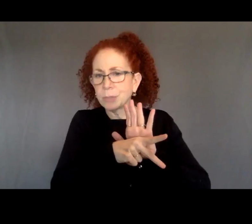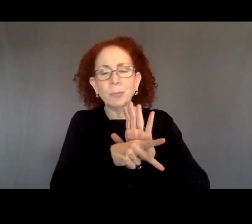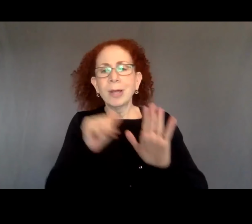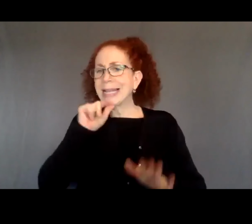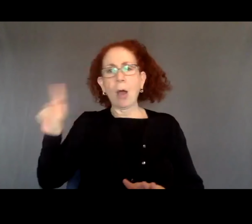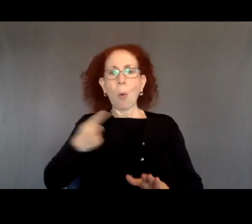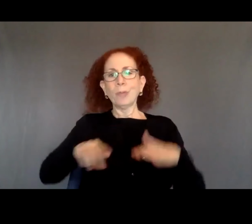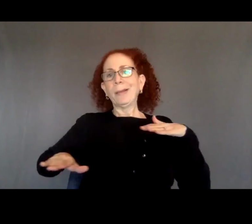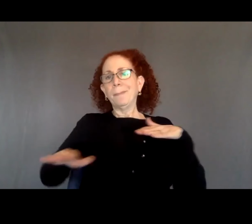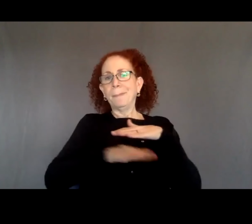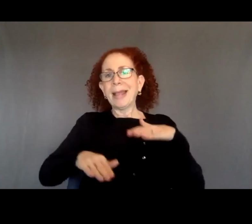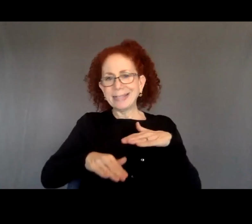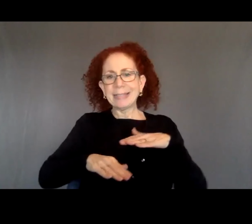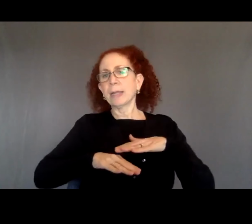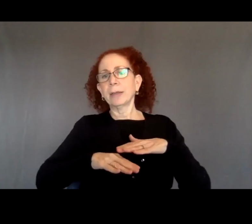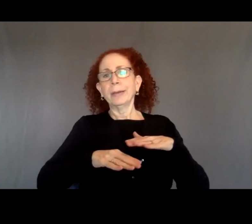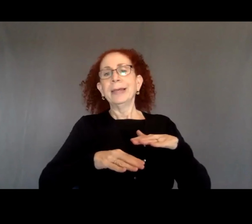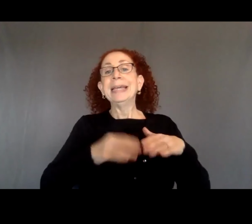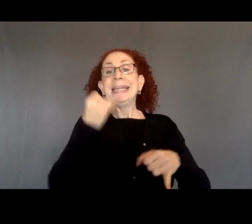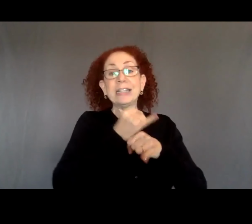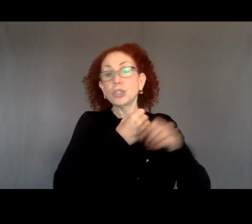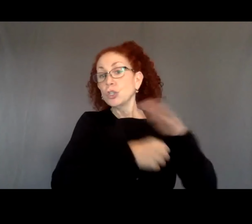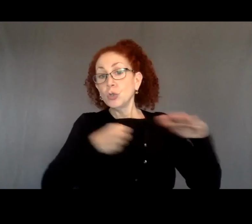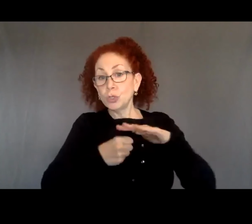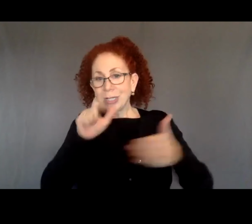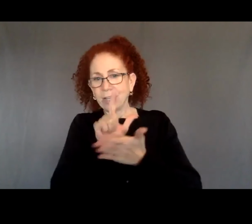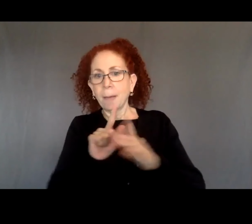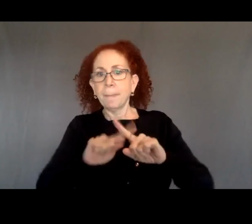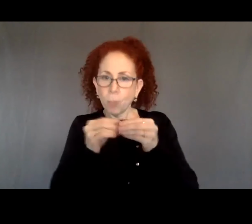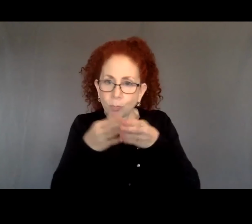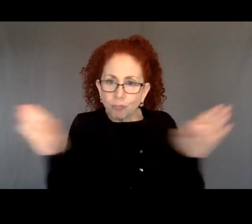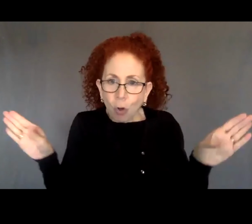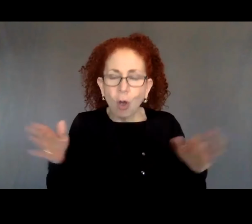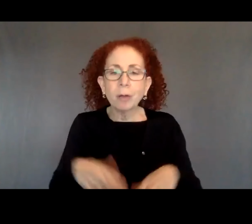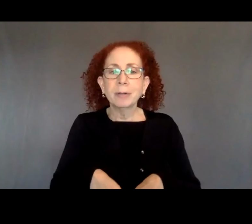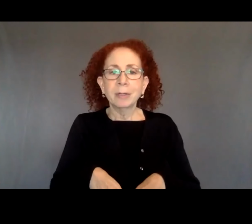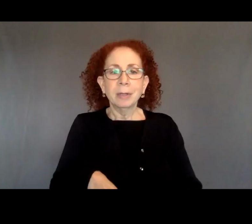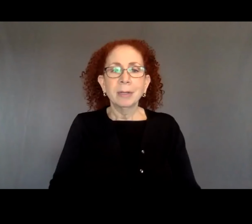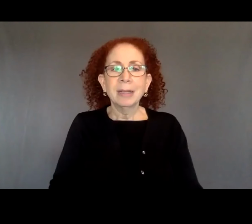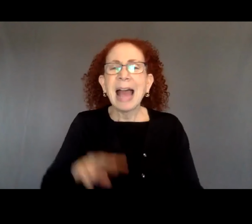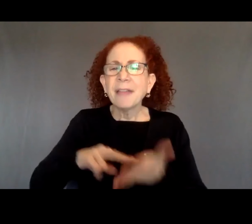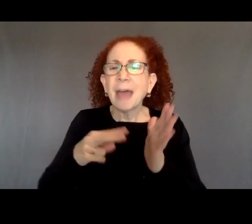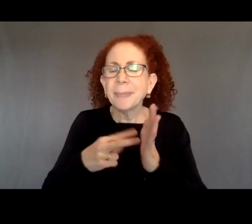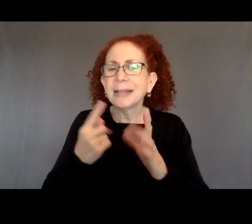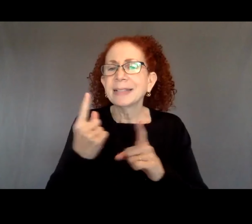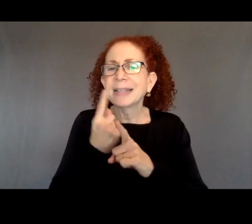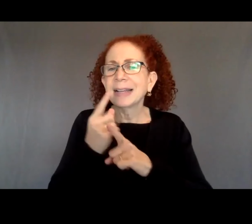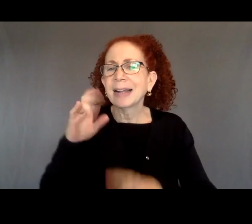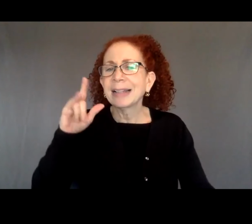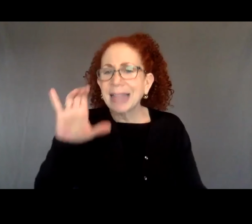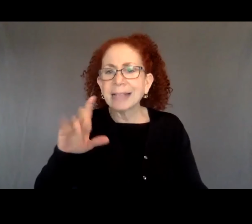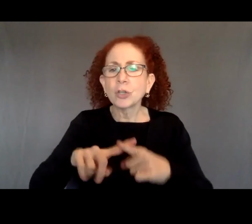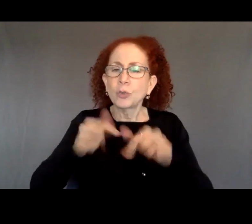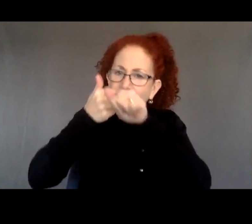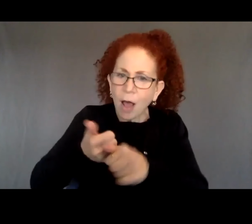basic deinstitutionalization litigation. And by basic, I mean classic to the facts of